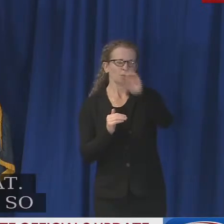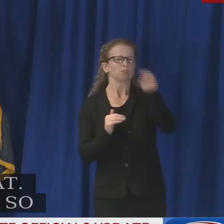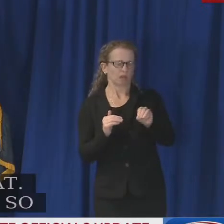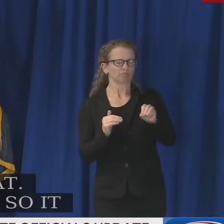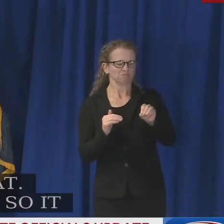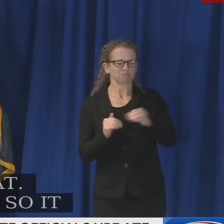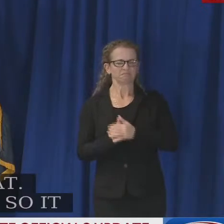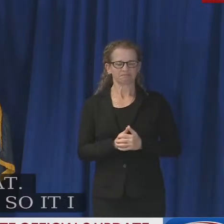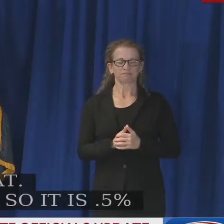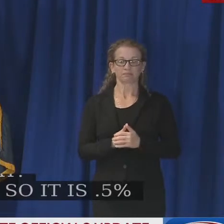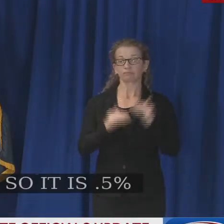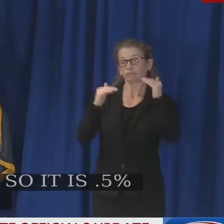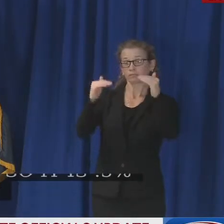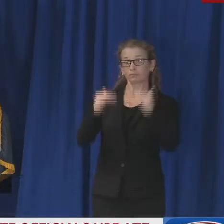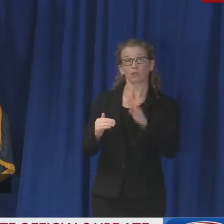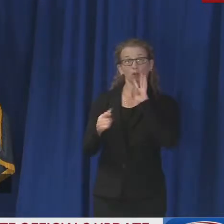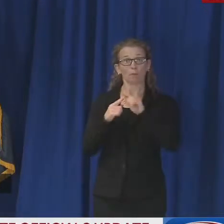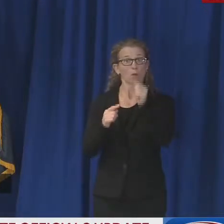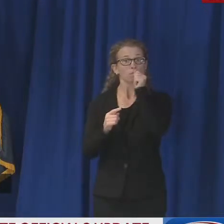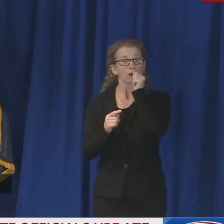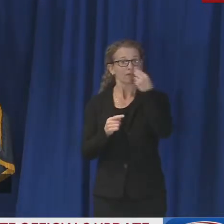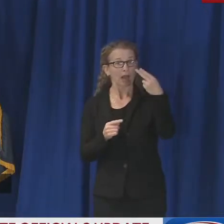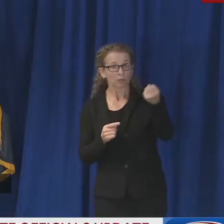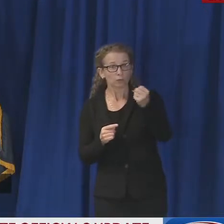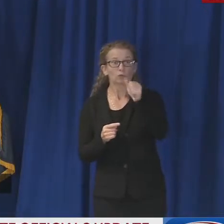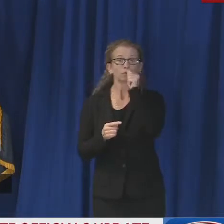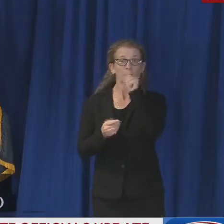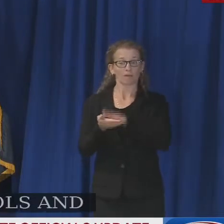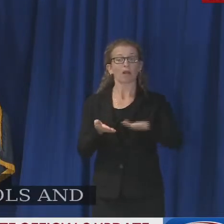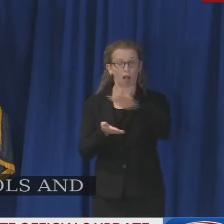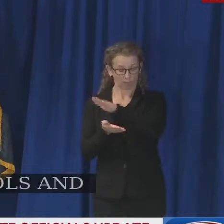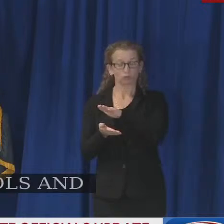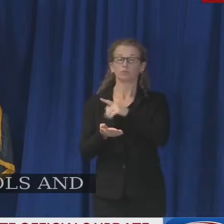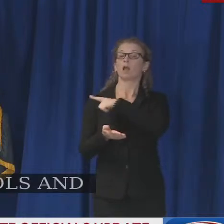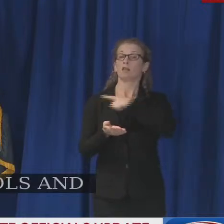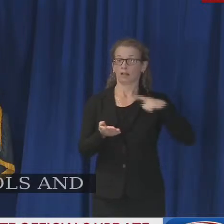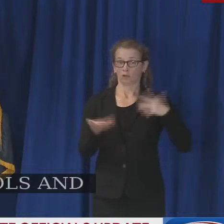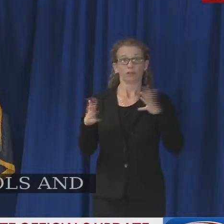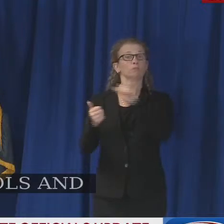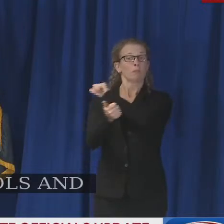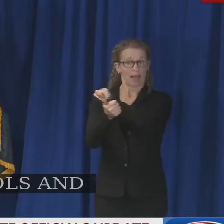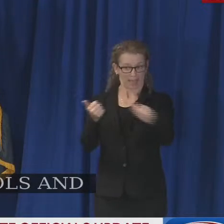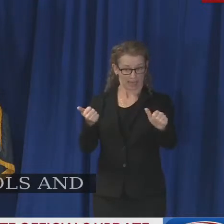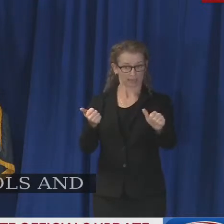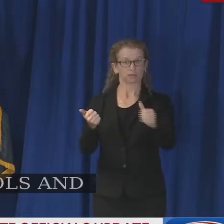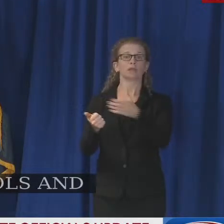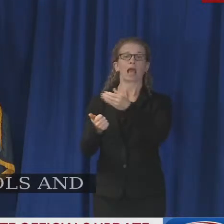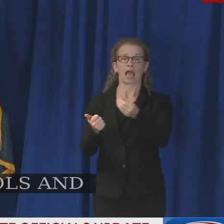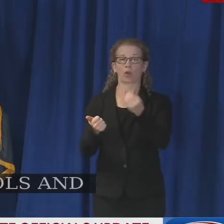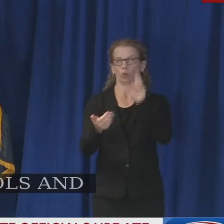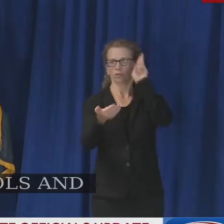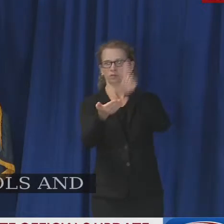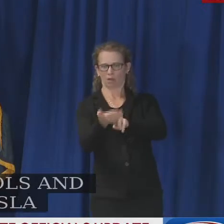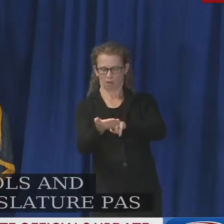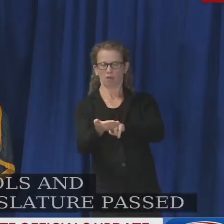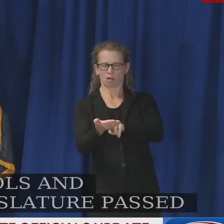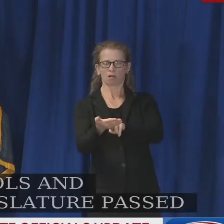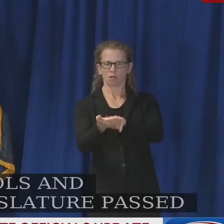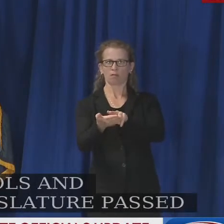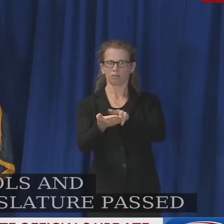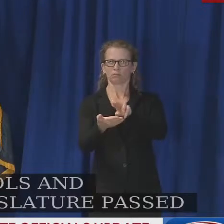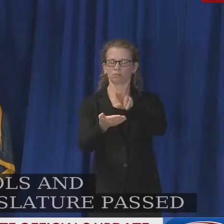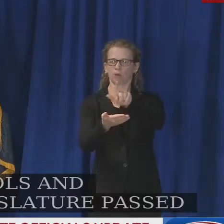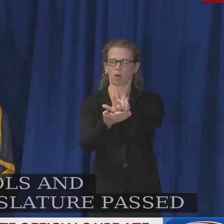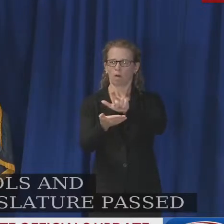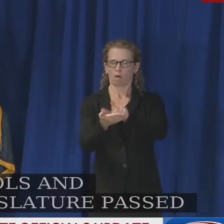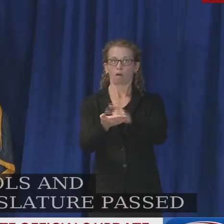schools and colleges, the legislature passed and we're signing the really for the public settings and public